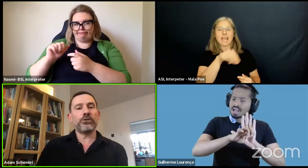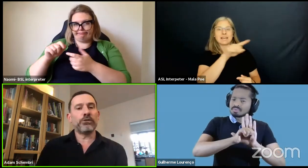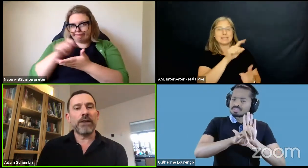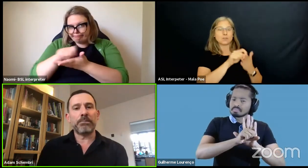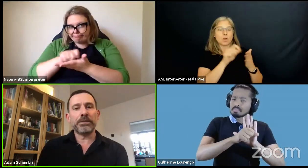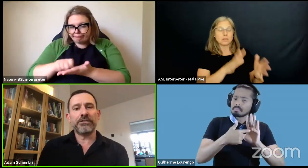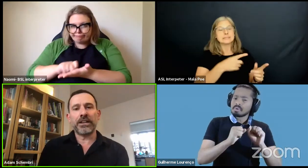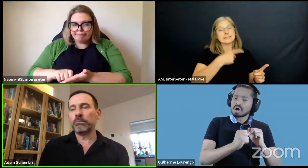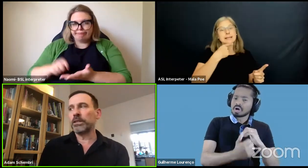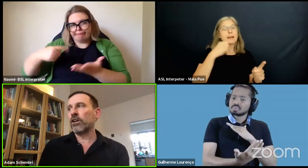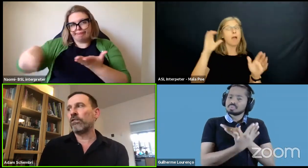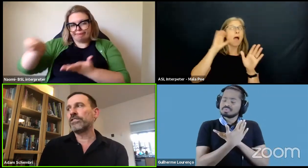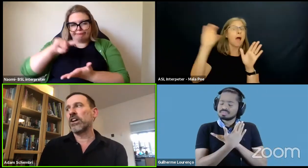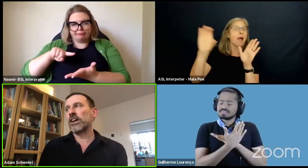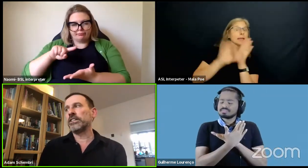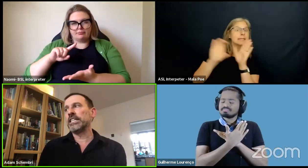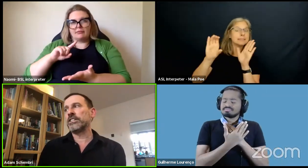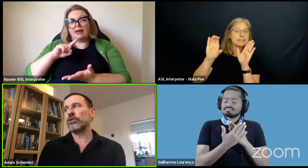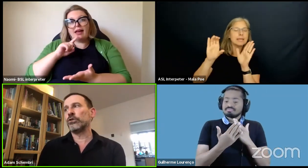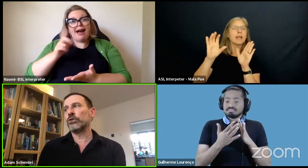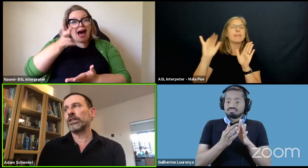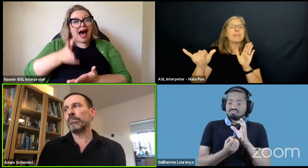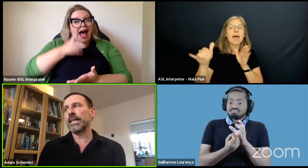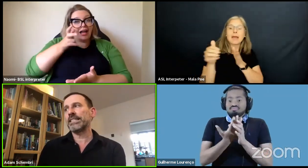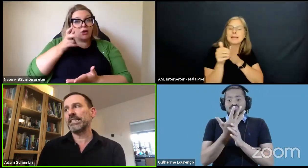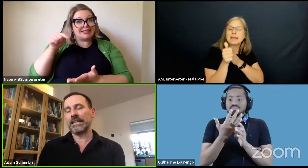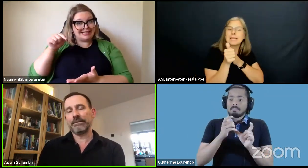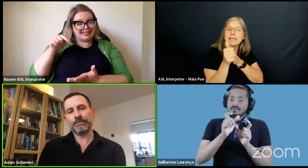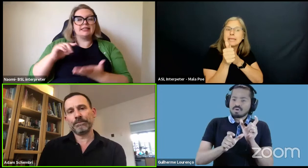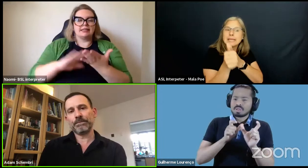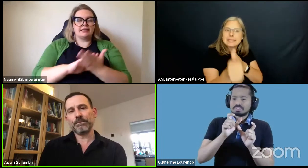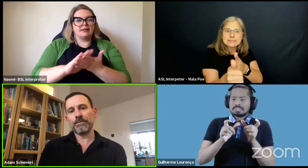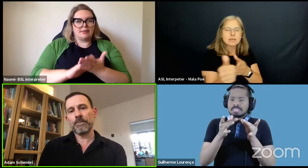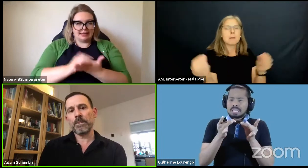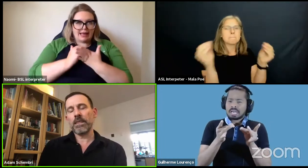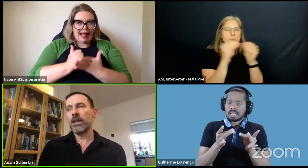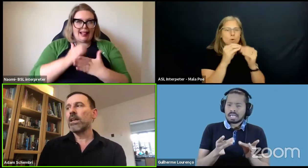leads to the rapid development of sign internal complexity.